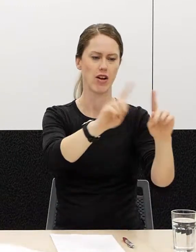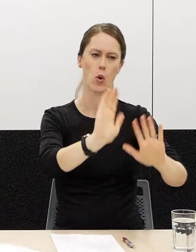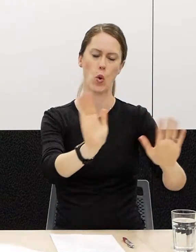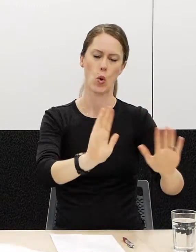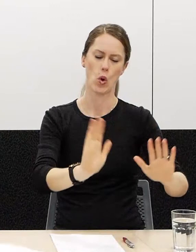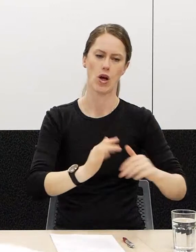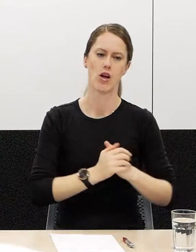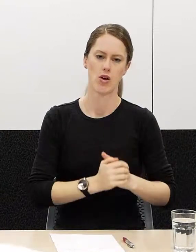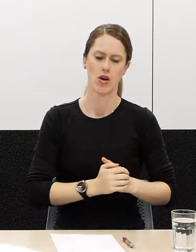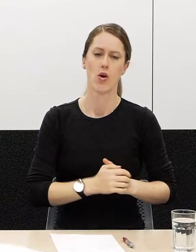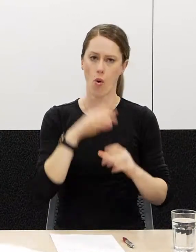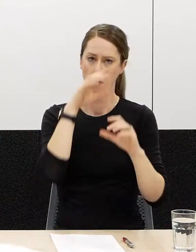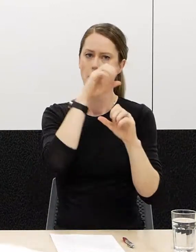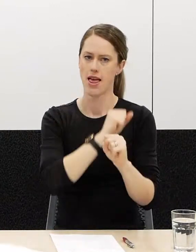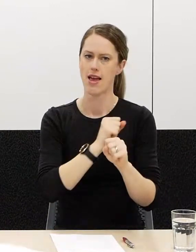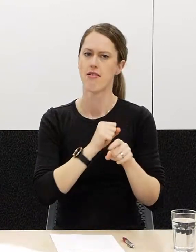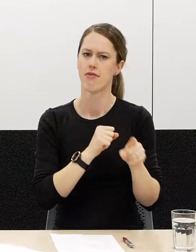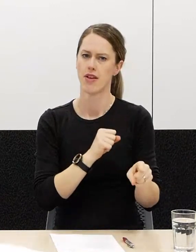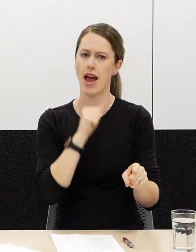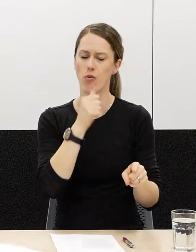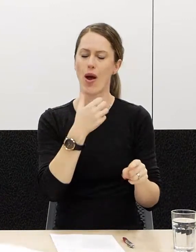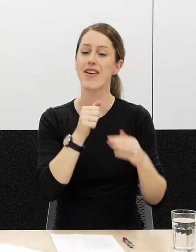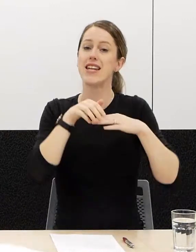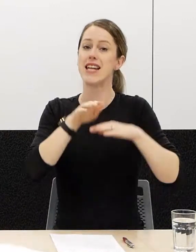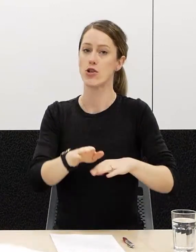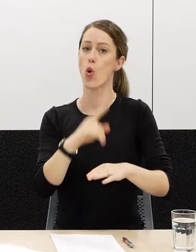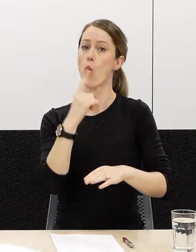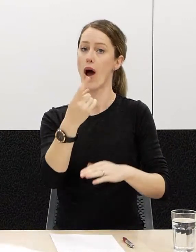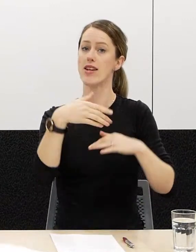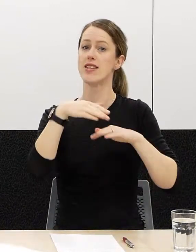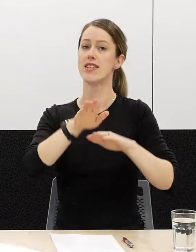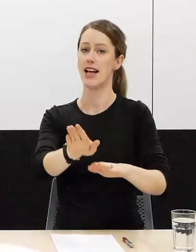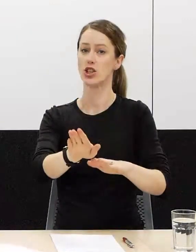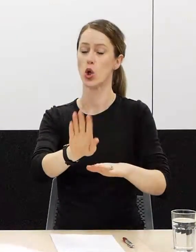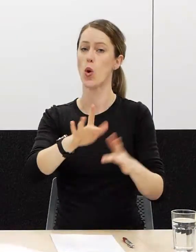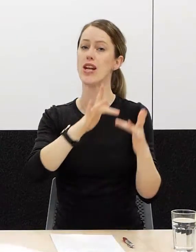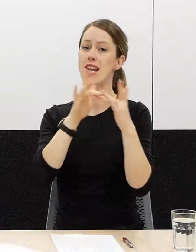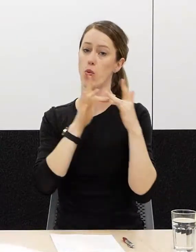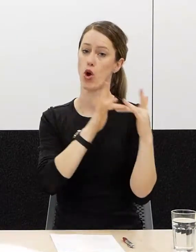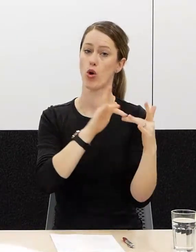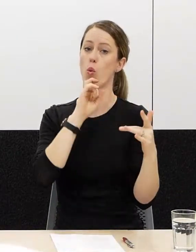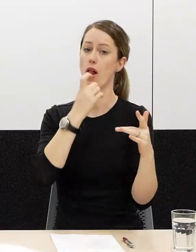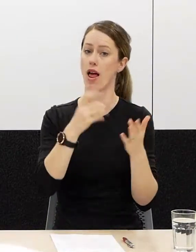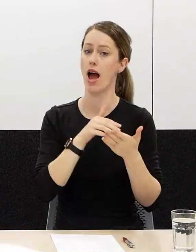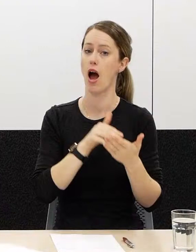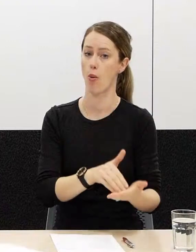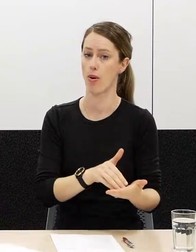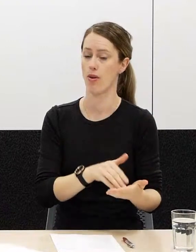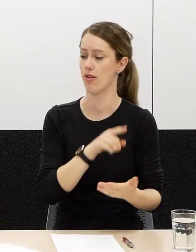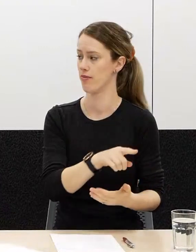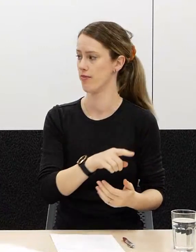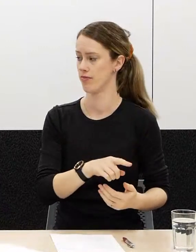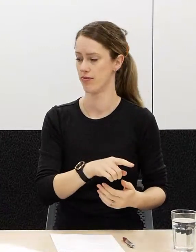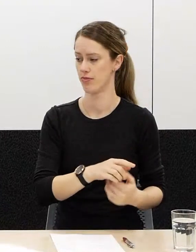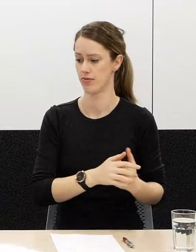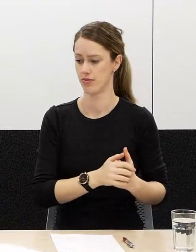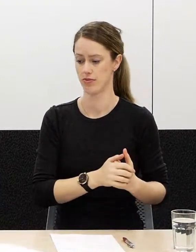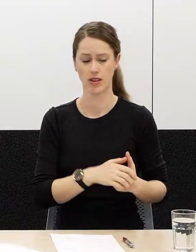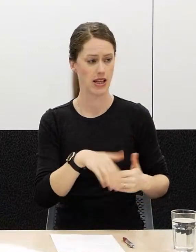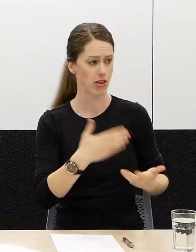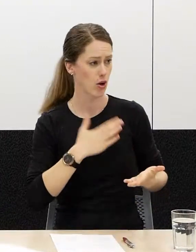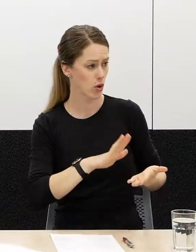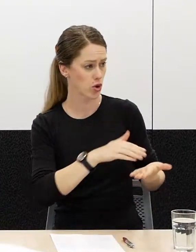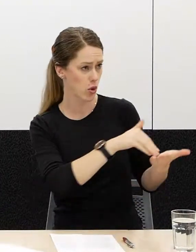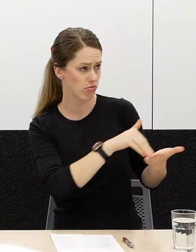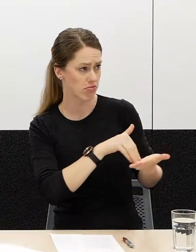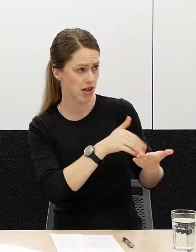deliver care, and we believe that having one national network will help inform that. Is there anything you